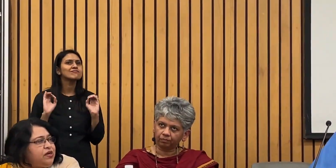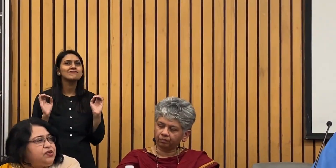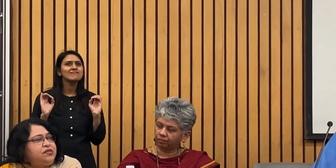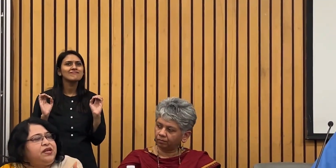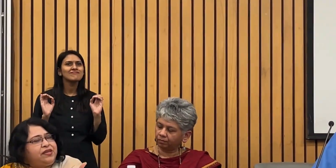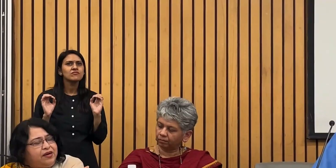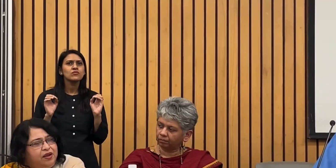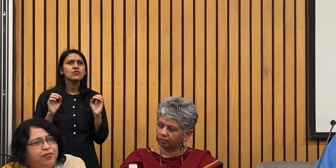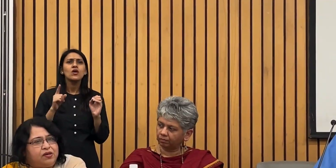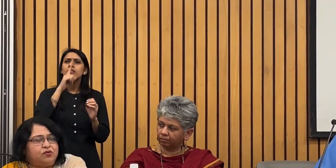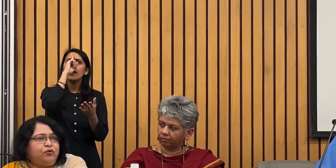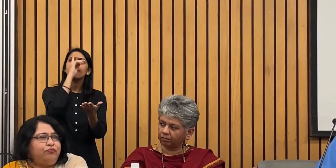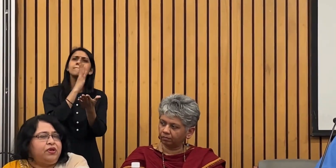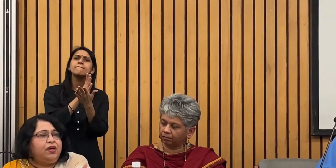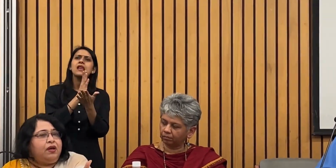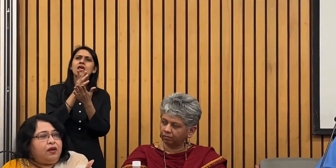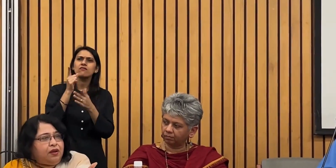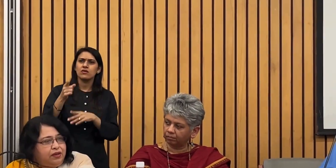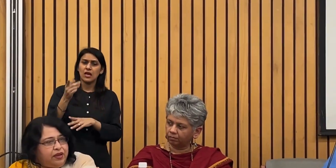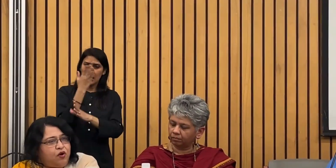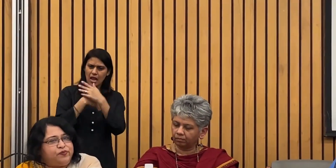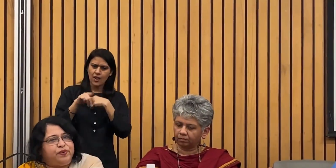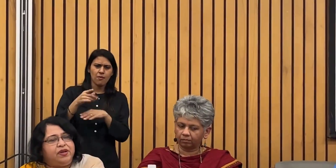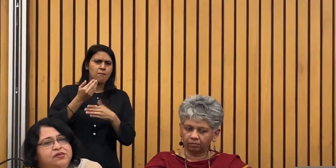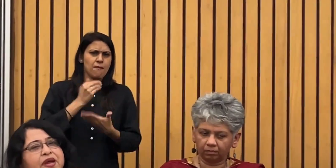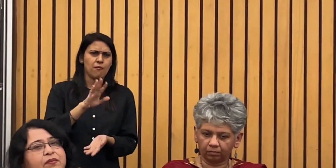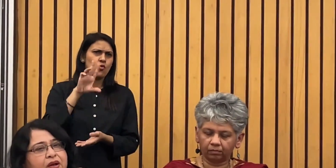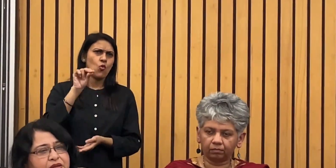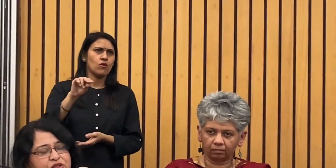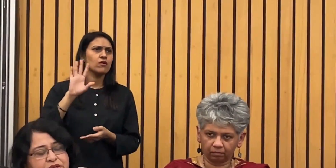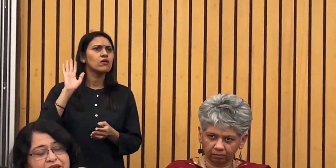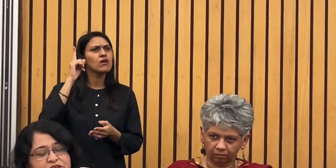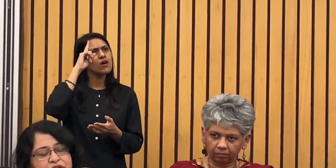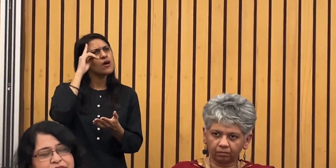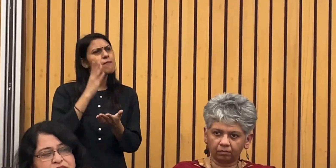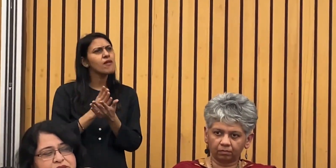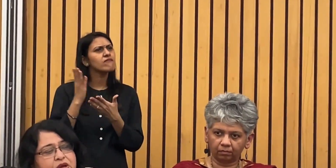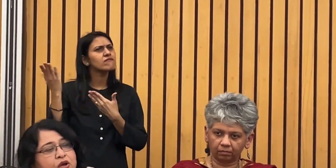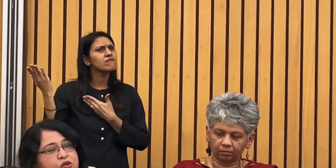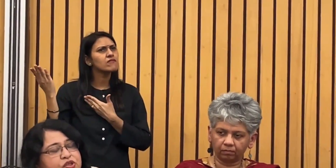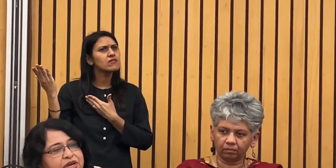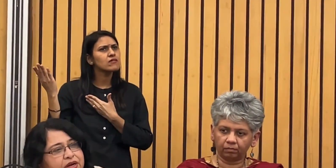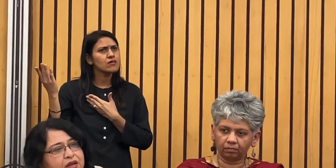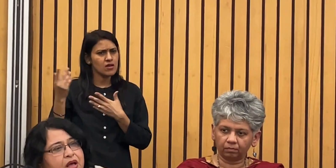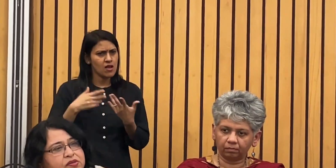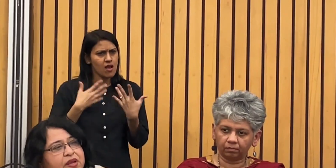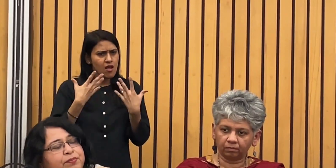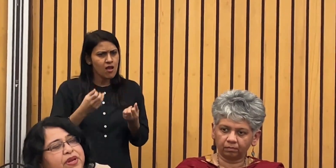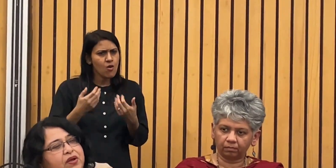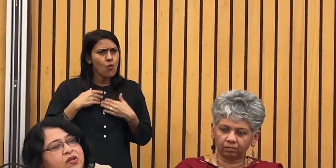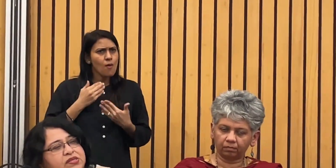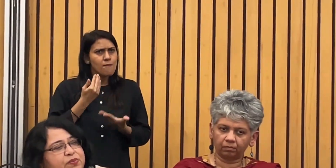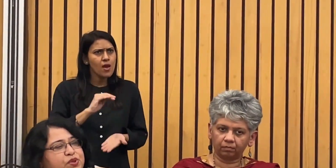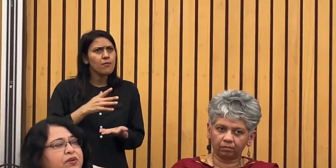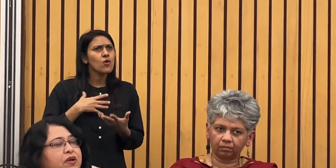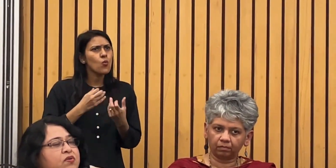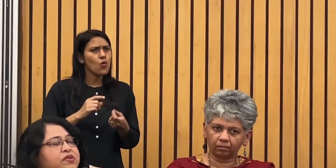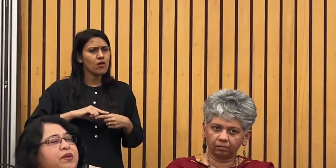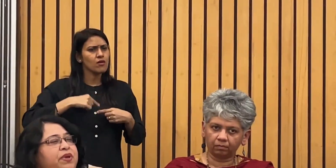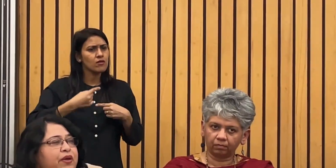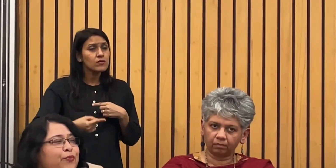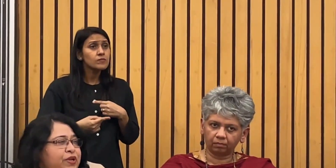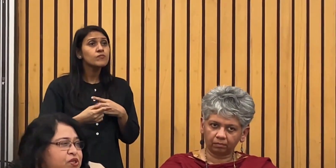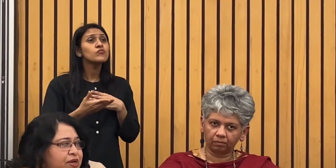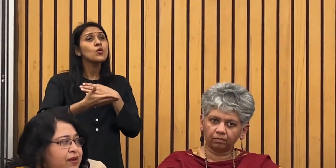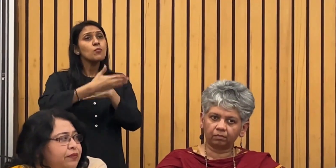such conditions that can pass on to their offsprings and other next generation. So genetic counseling, pre-conception